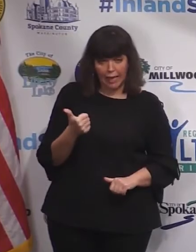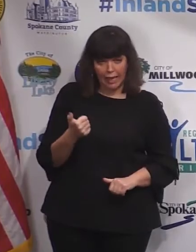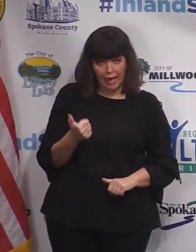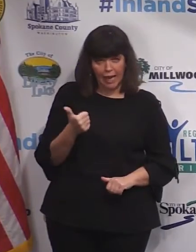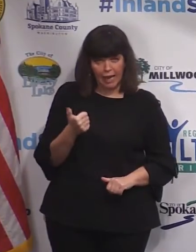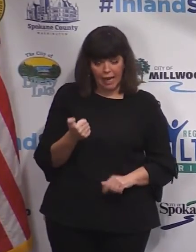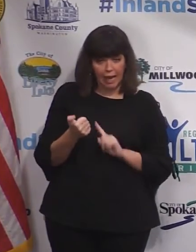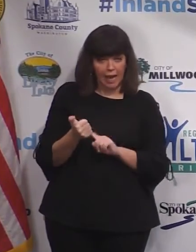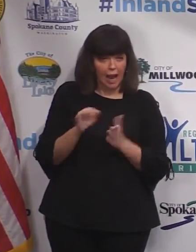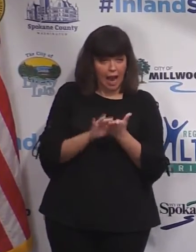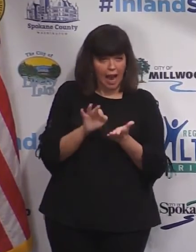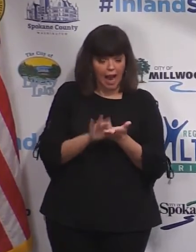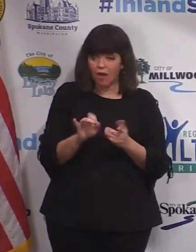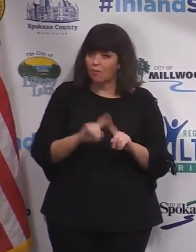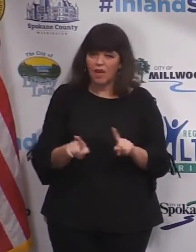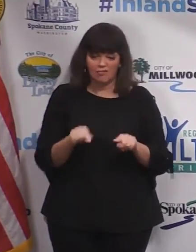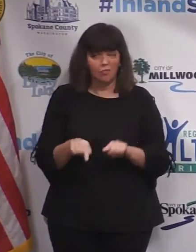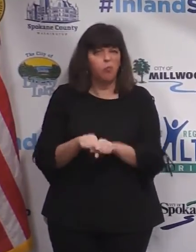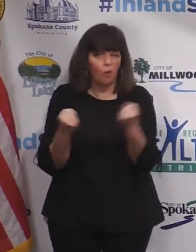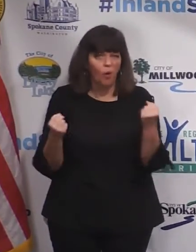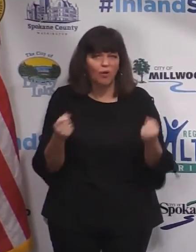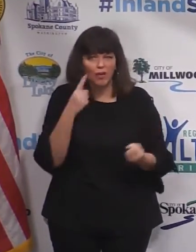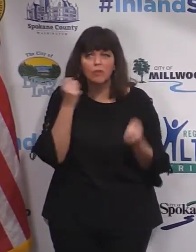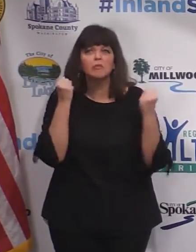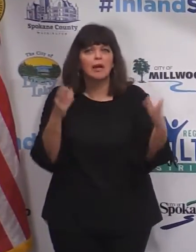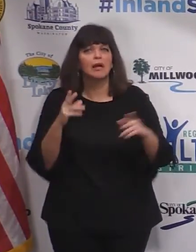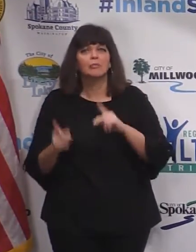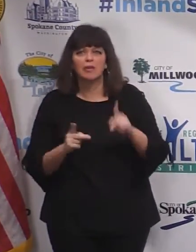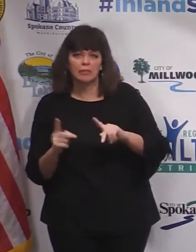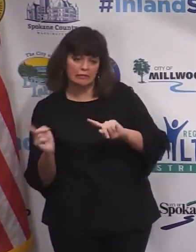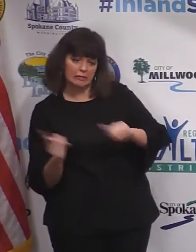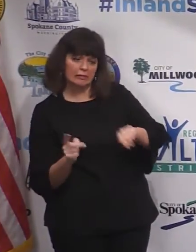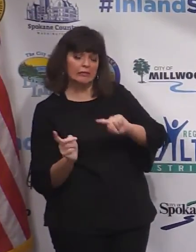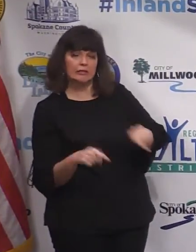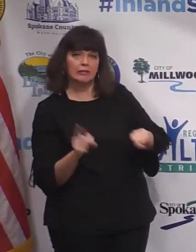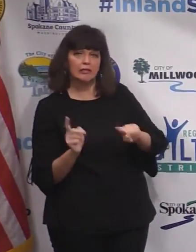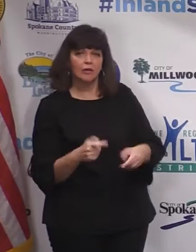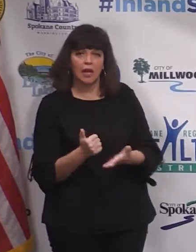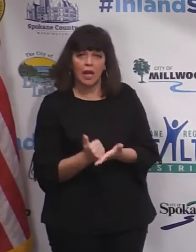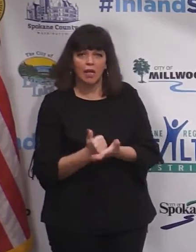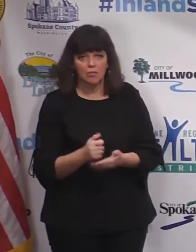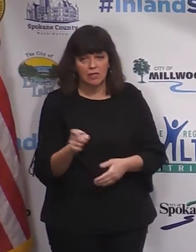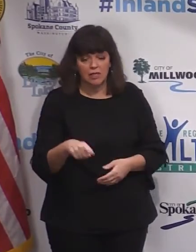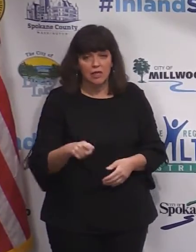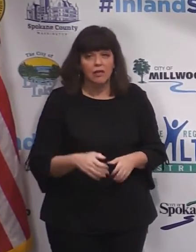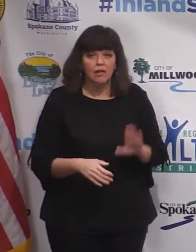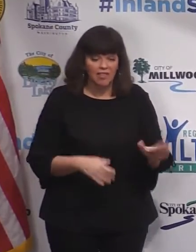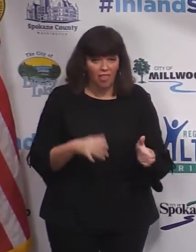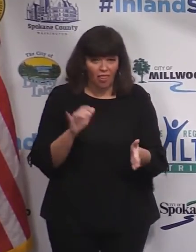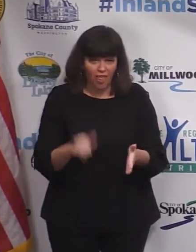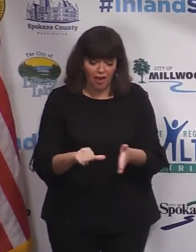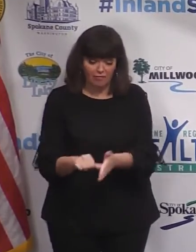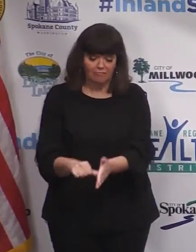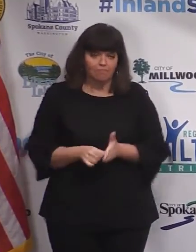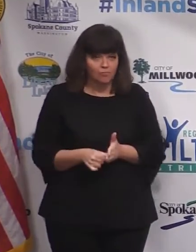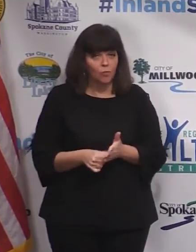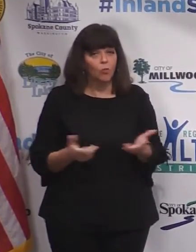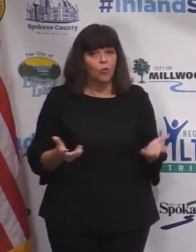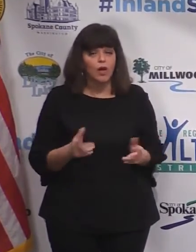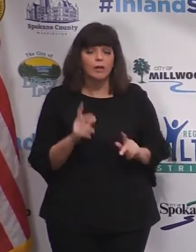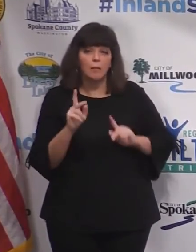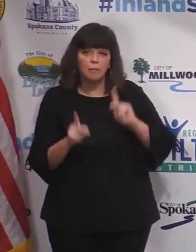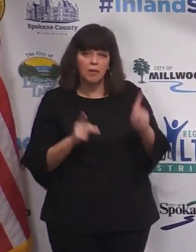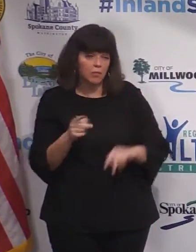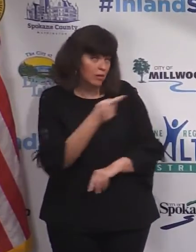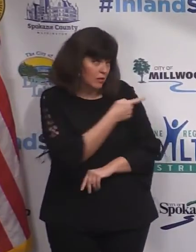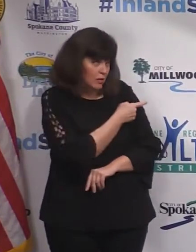did. Those are kind of leading indicators for me that there's still a lot of recovery to be done. There's a lot of folks still struggling.